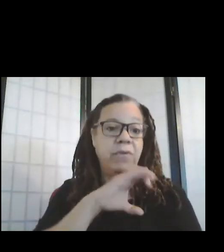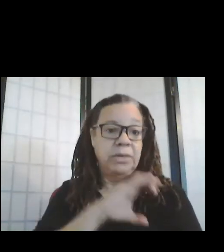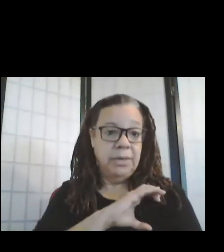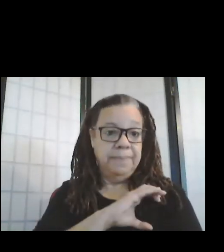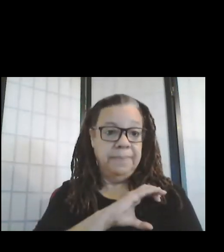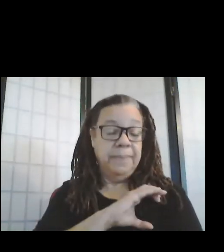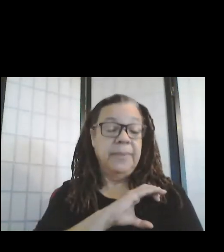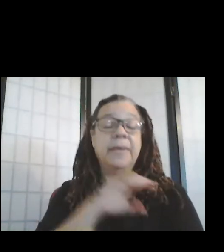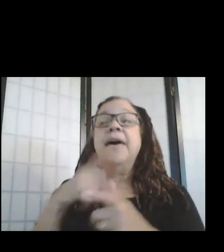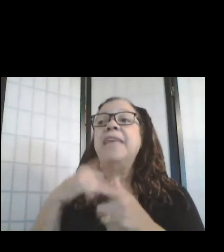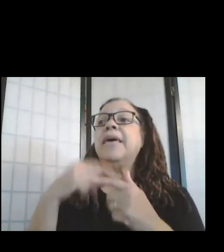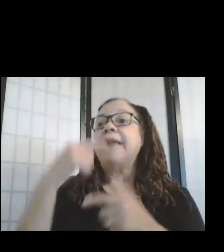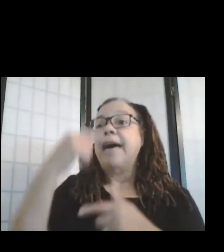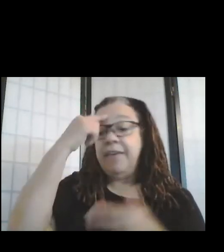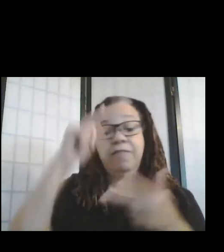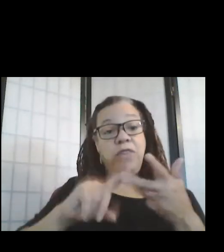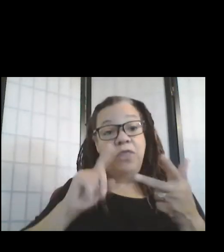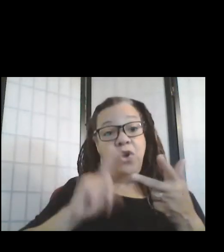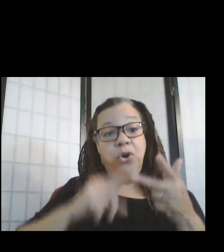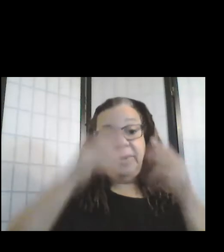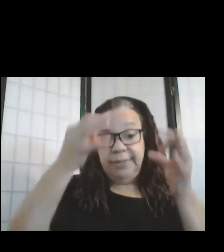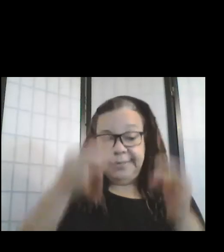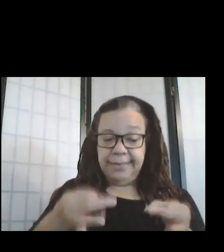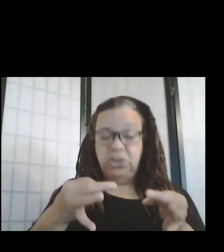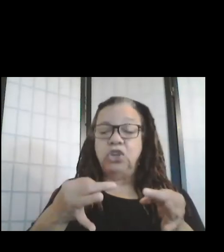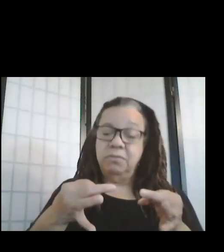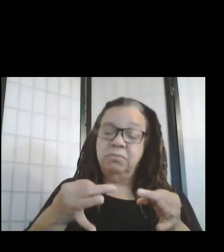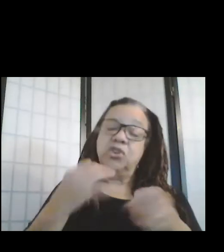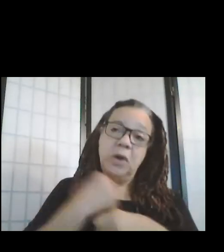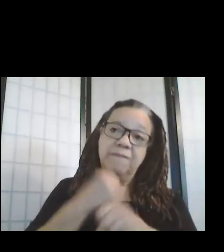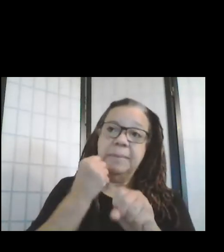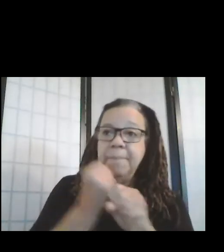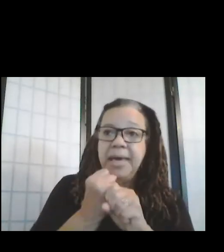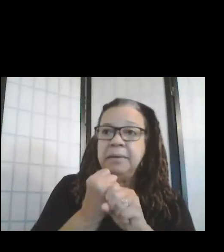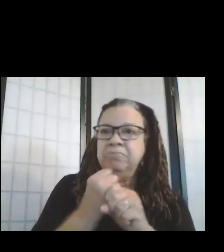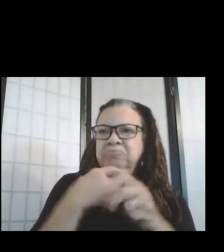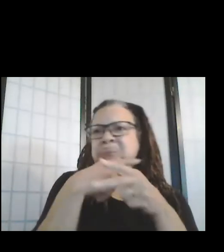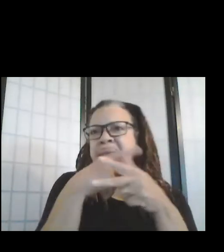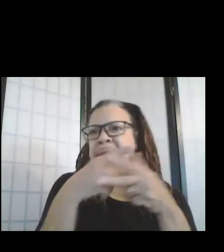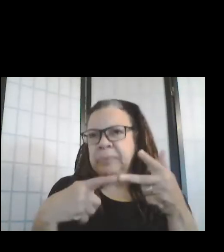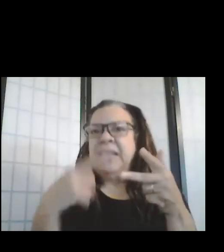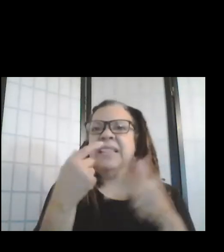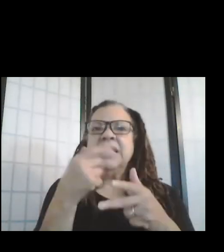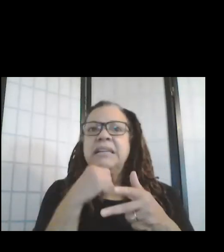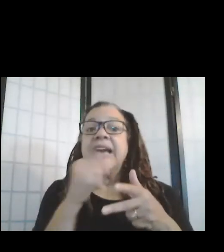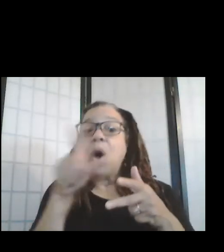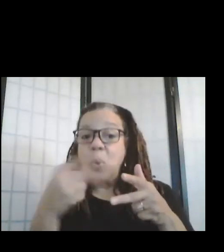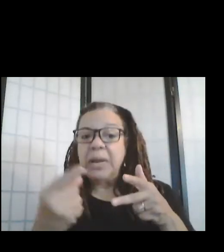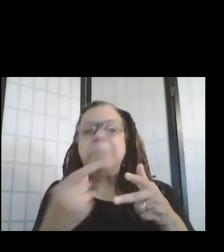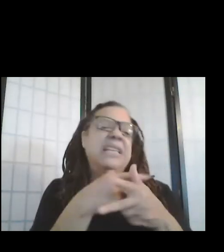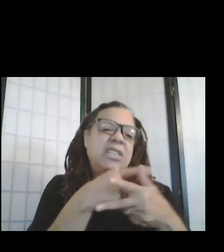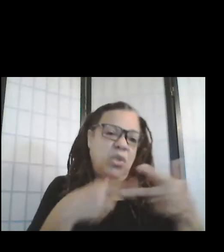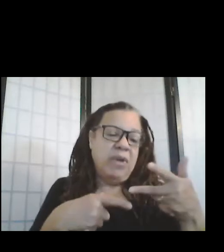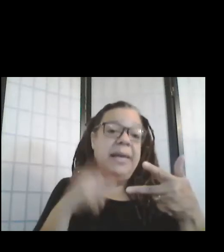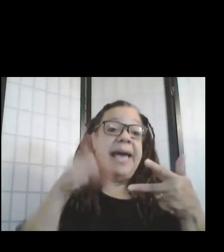then I think the third decision, these aren't the only decisions, obviously, but these are some basic craft decisions that